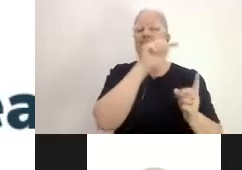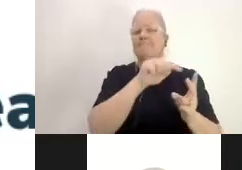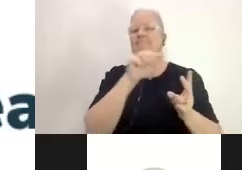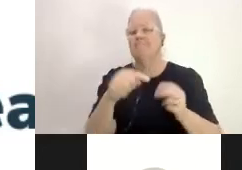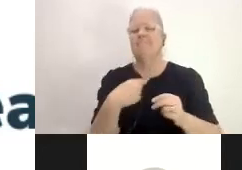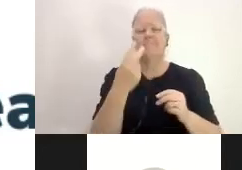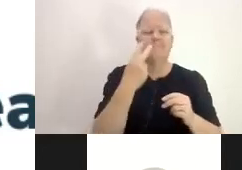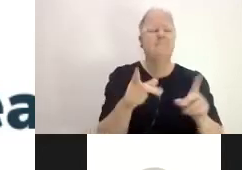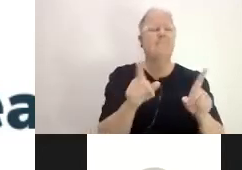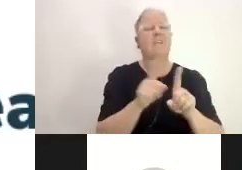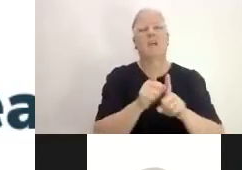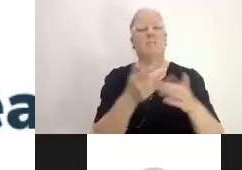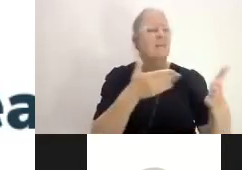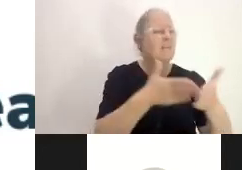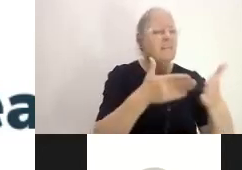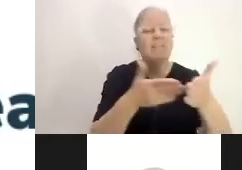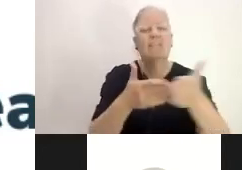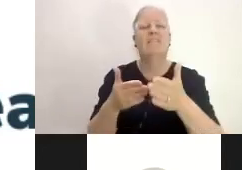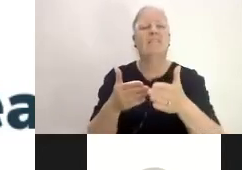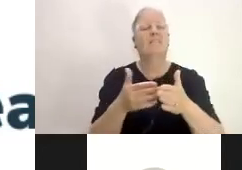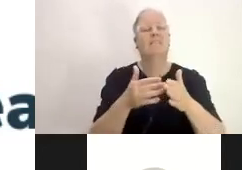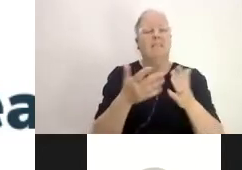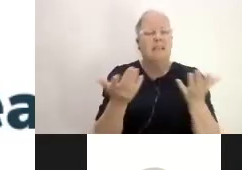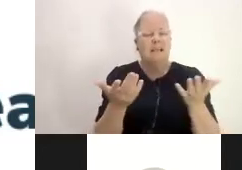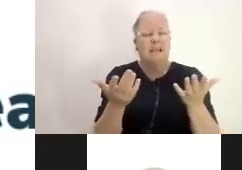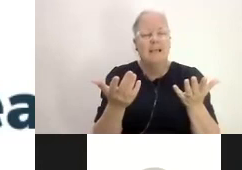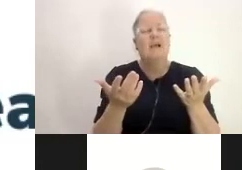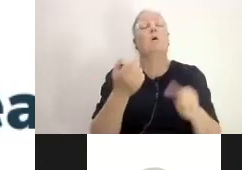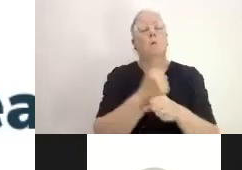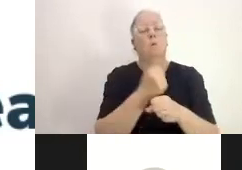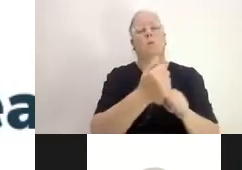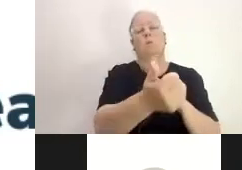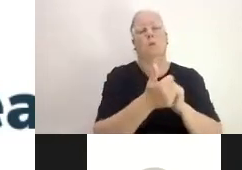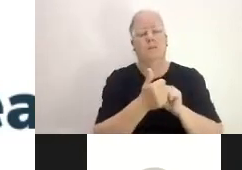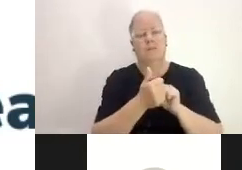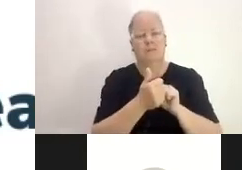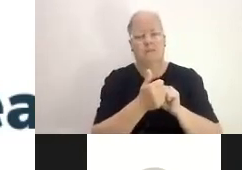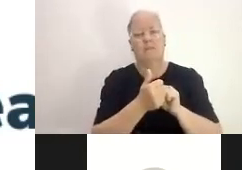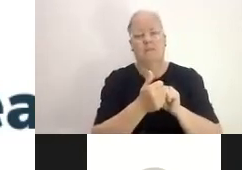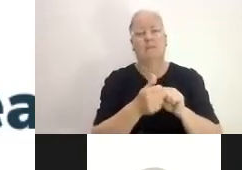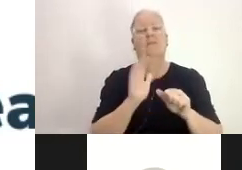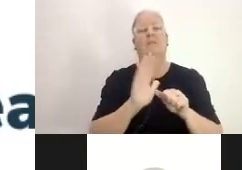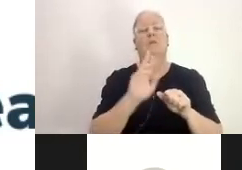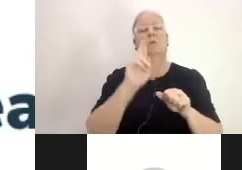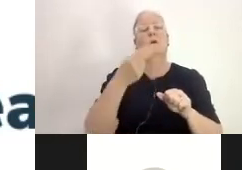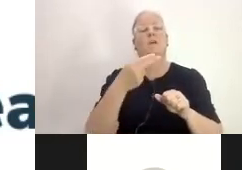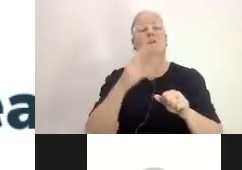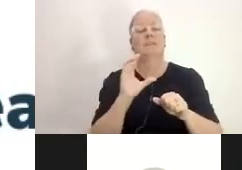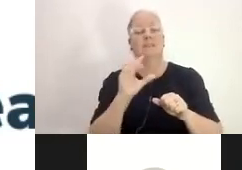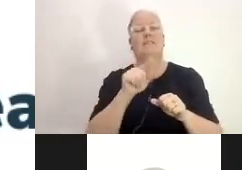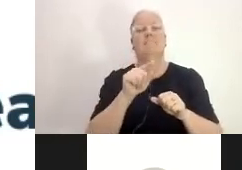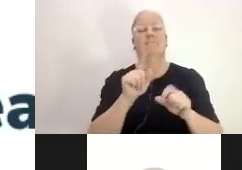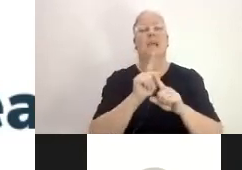NC Alliance and the Global NC Platform to work together for the USC HIDO meeting next into